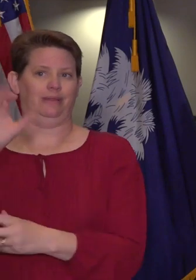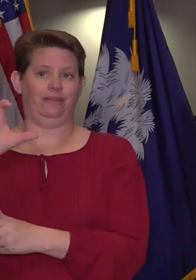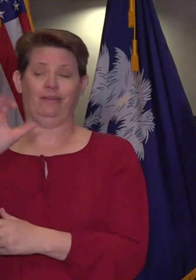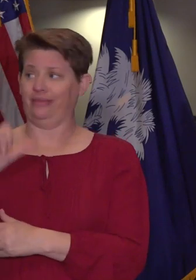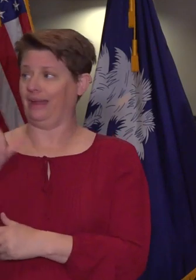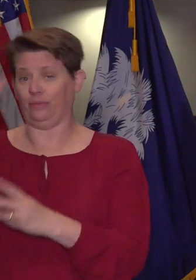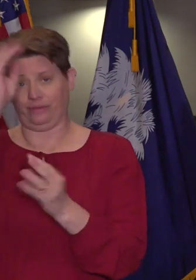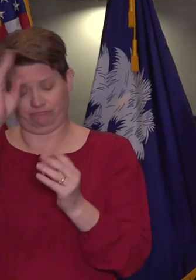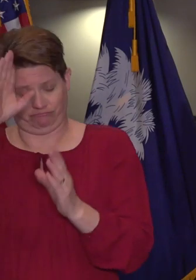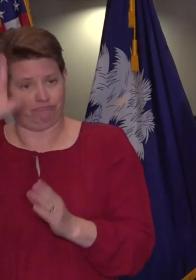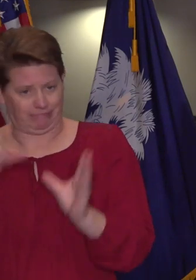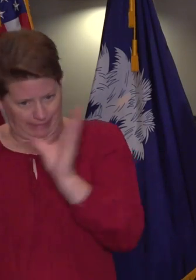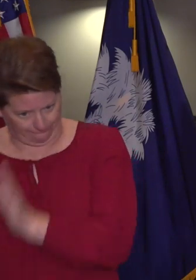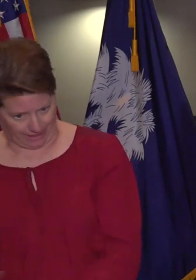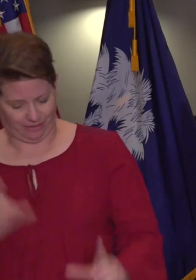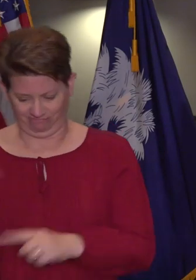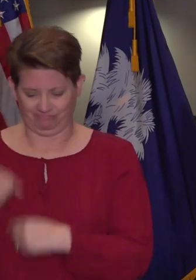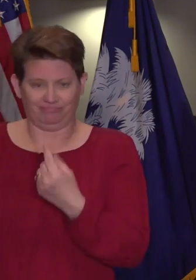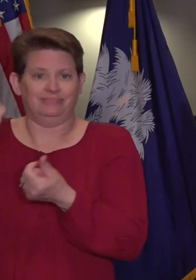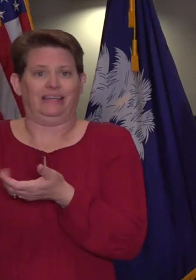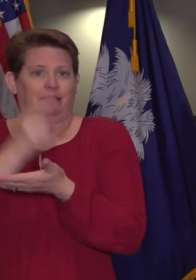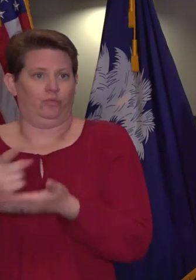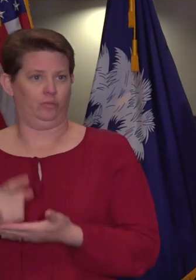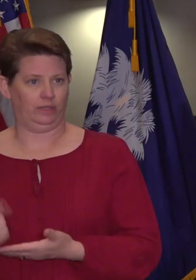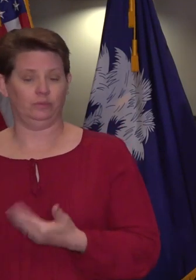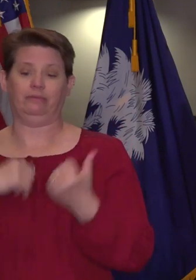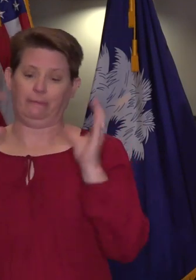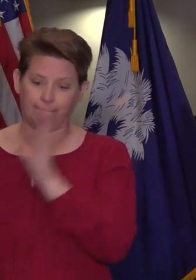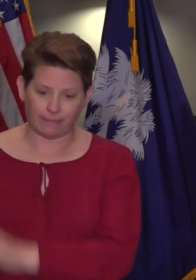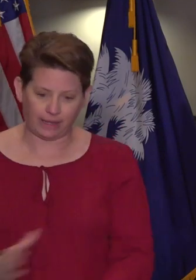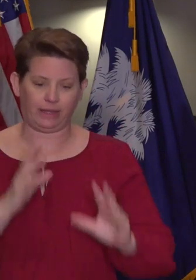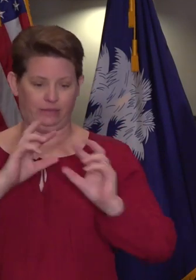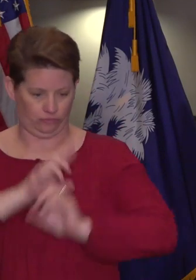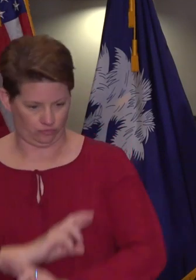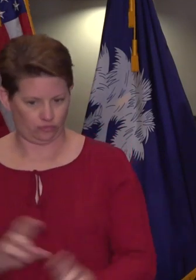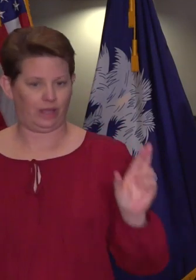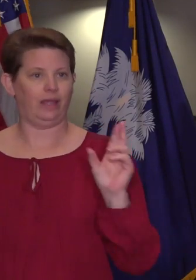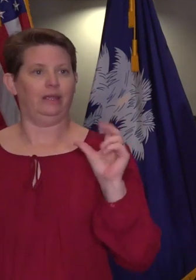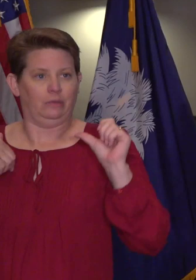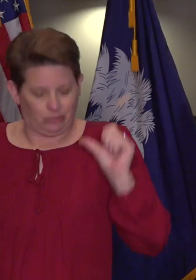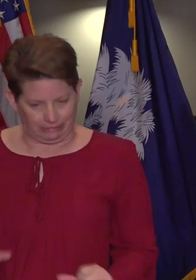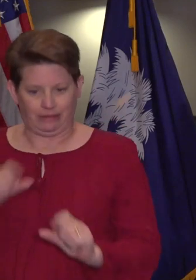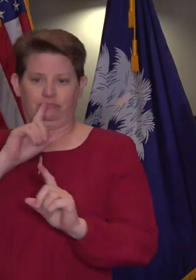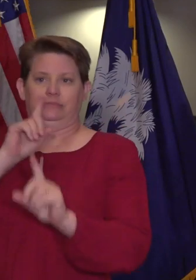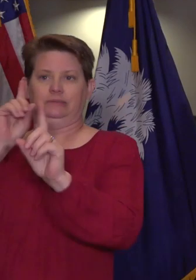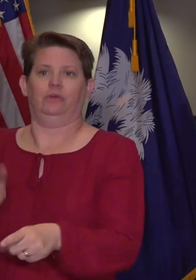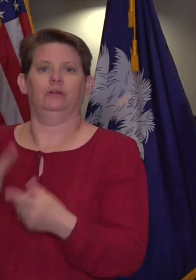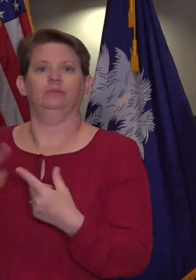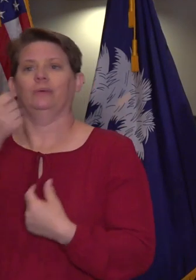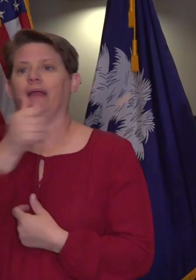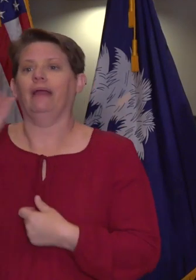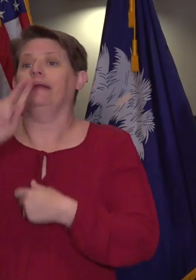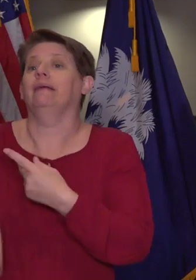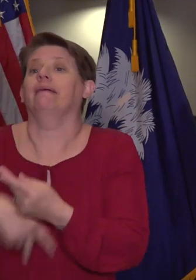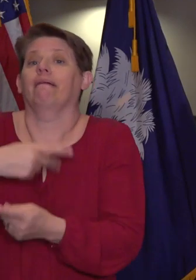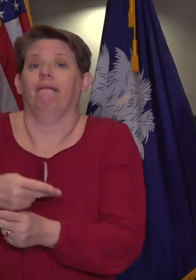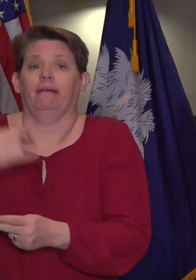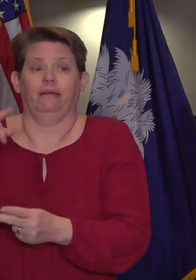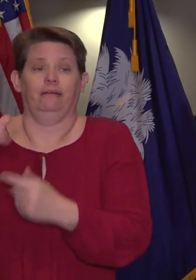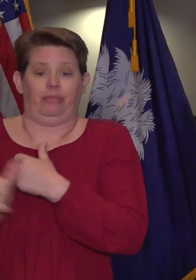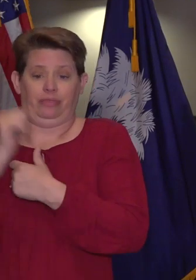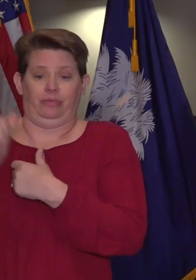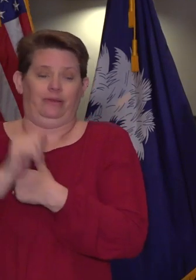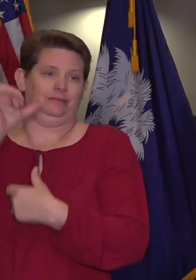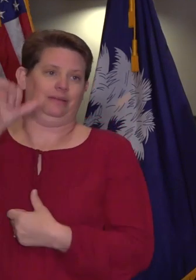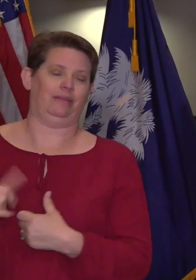weeks, and we have planned, prepared, and tested our ability to respond to public health threats